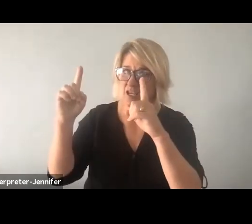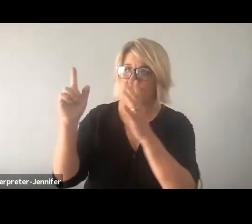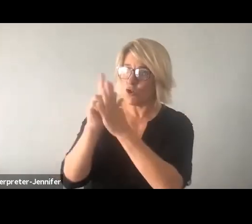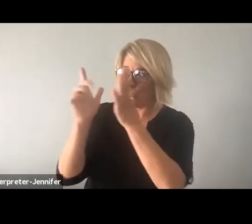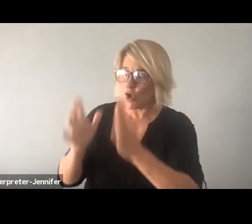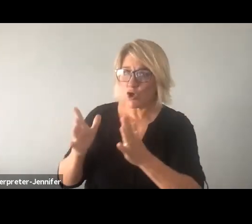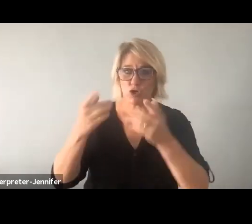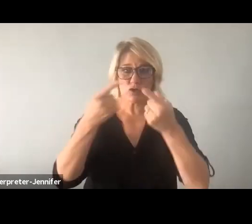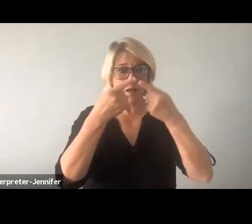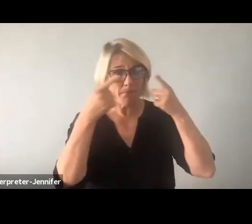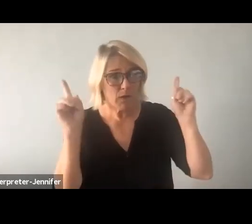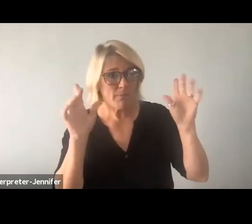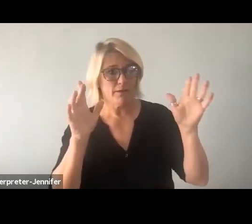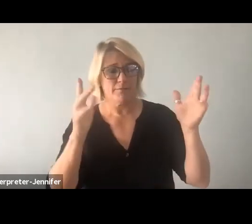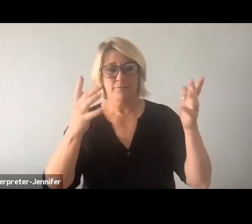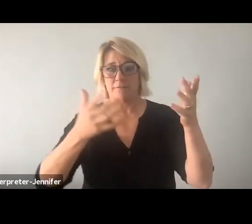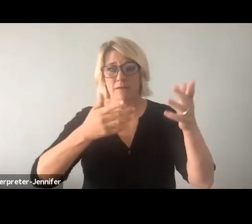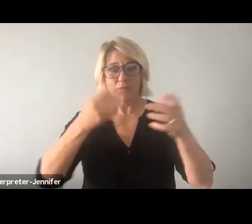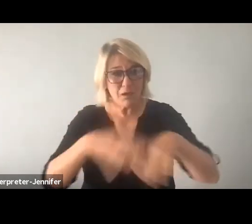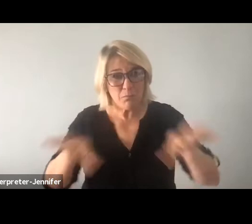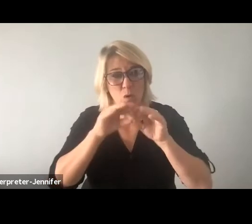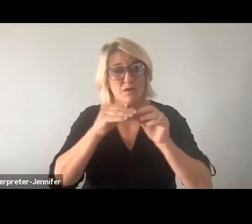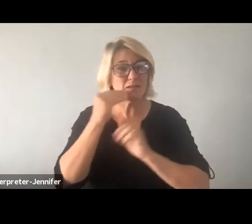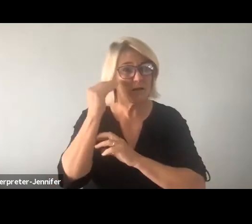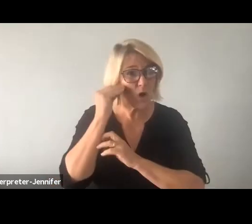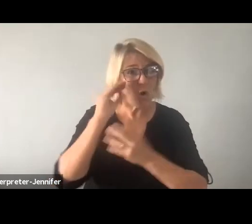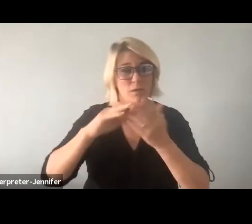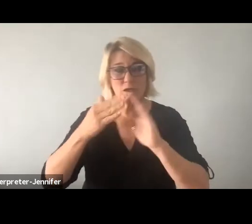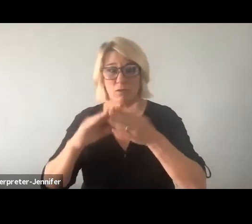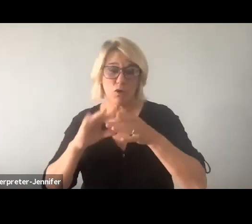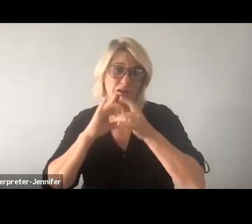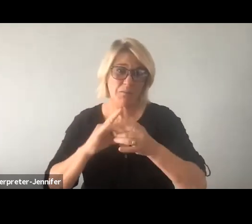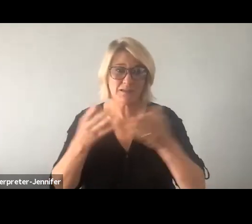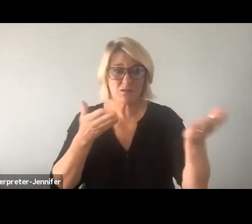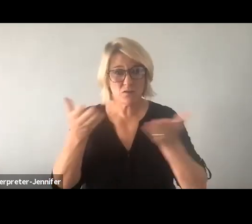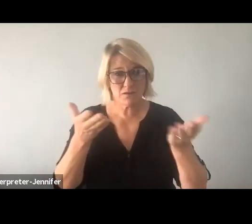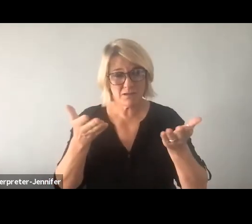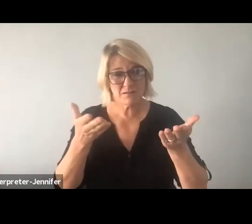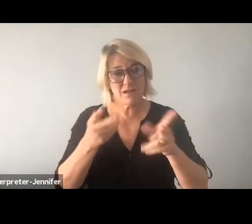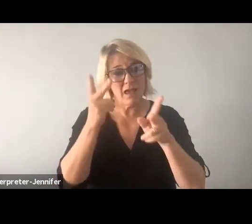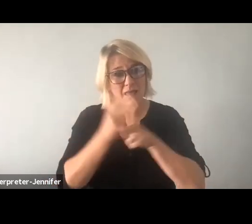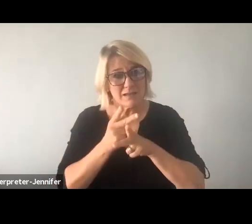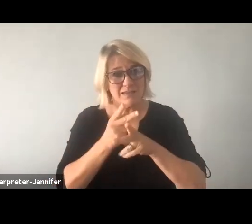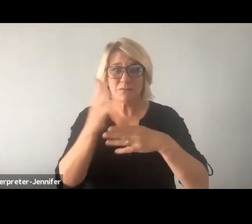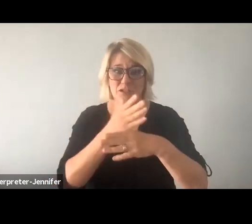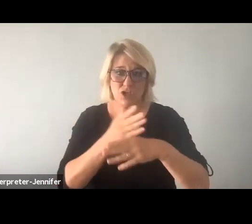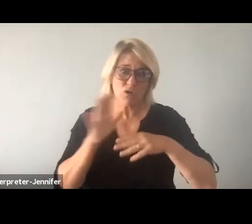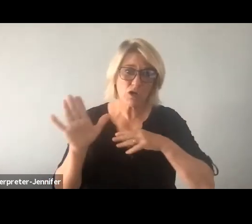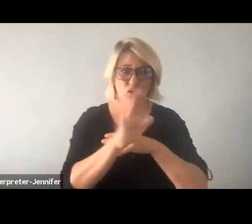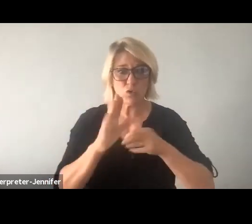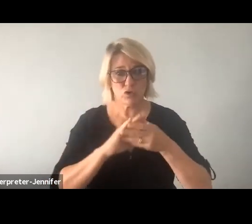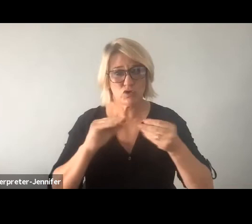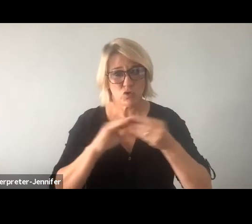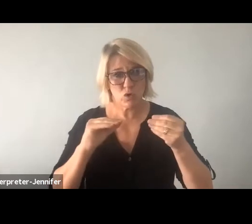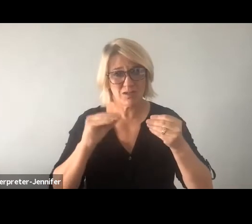public about the importance of home and community-based services, and keep sharing your stories. Let